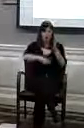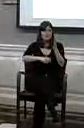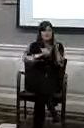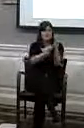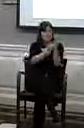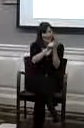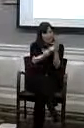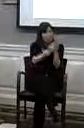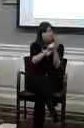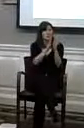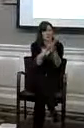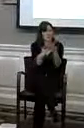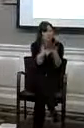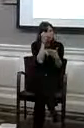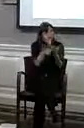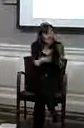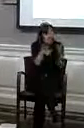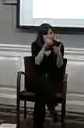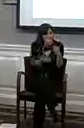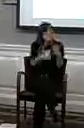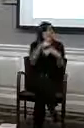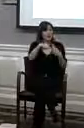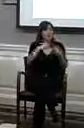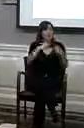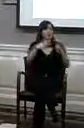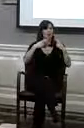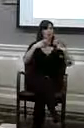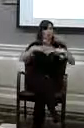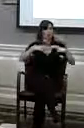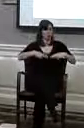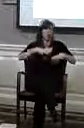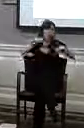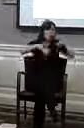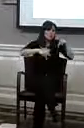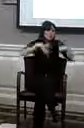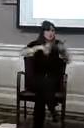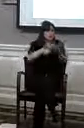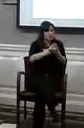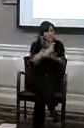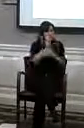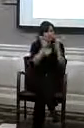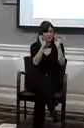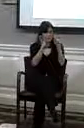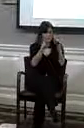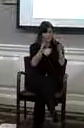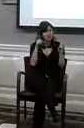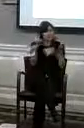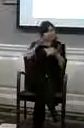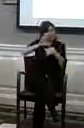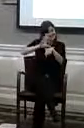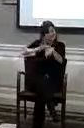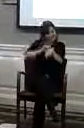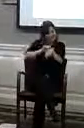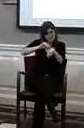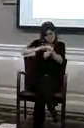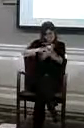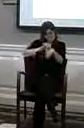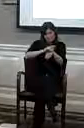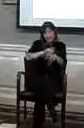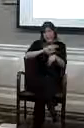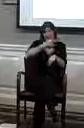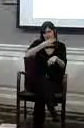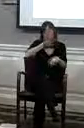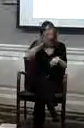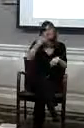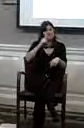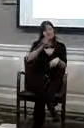chapters in the area of human rights education. And she's a consultative expert for the Office of the UN High Commission for Human